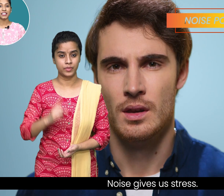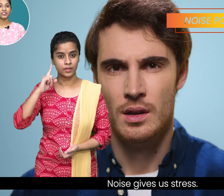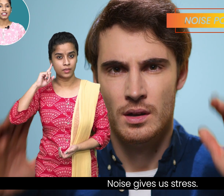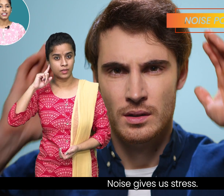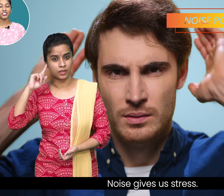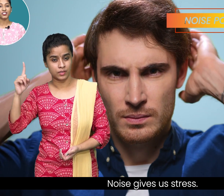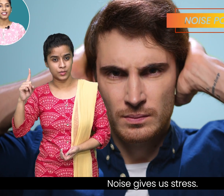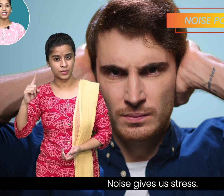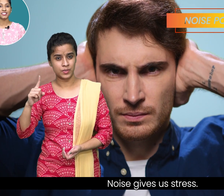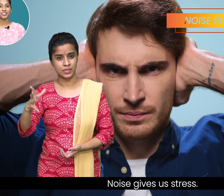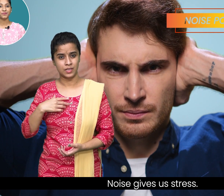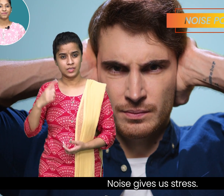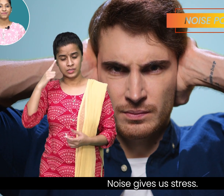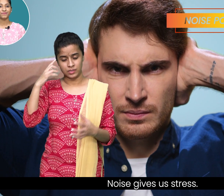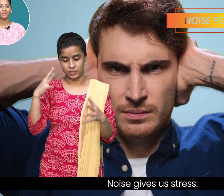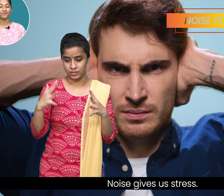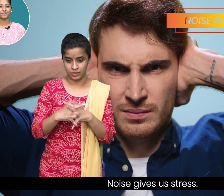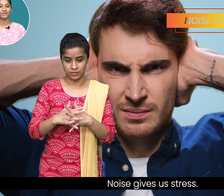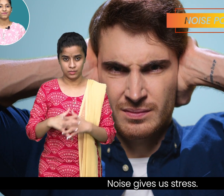Noise gives us stress.